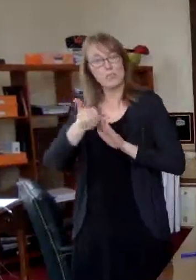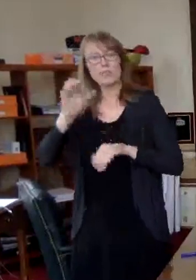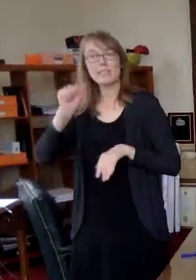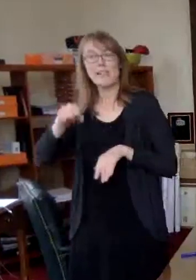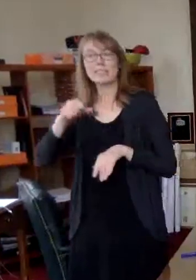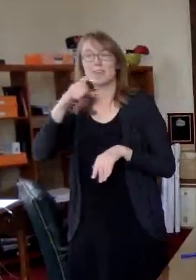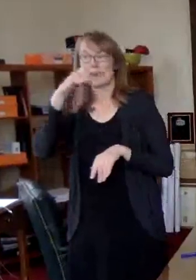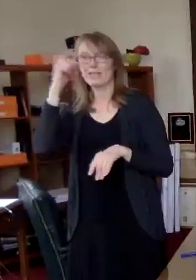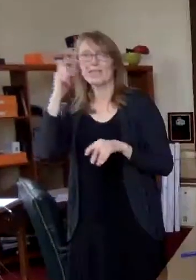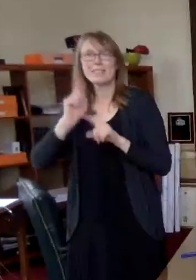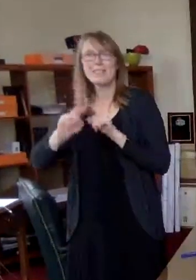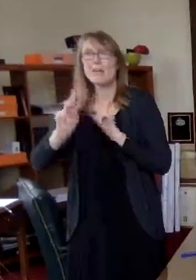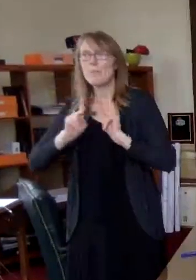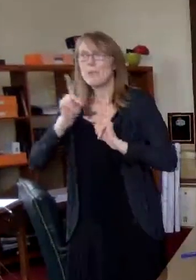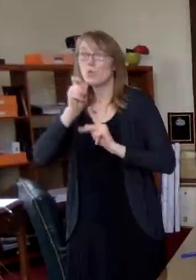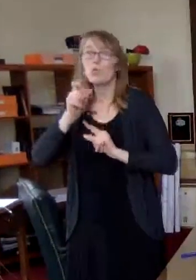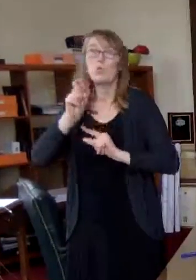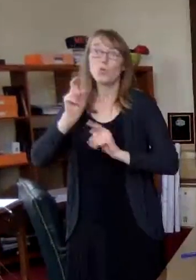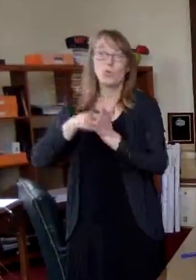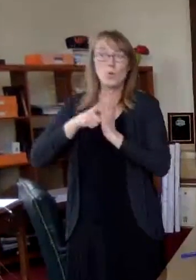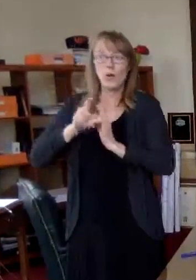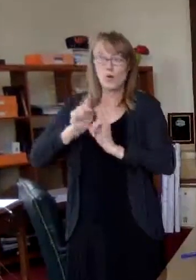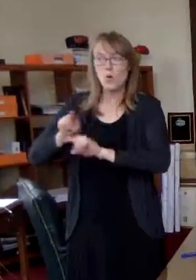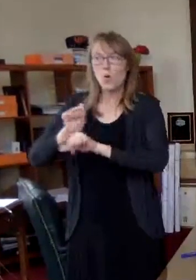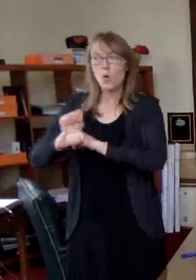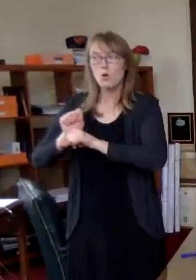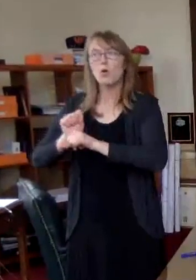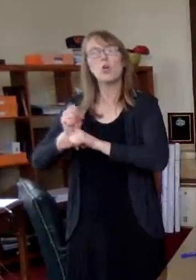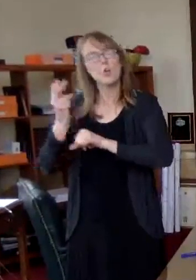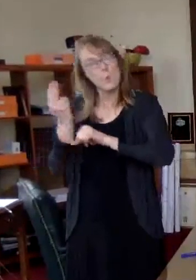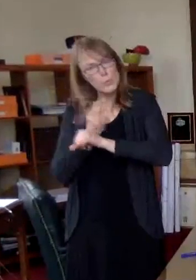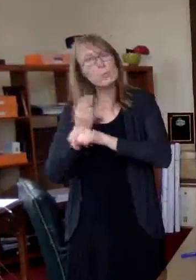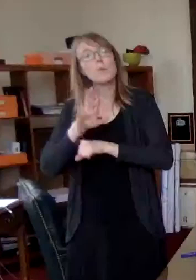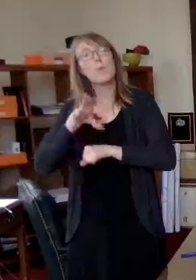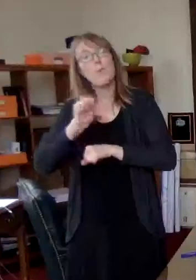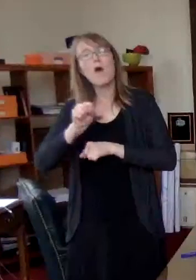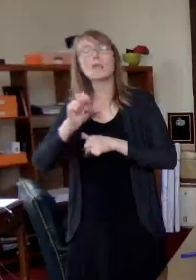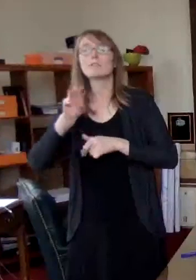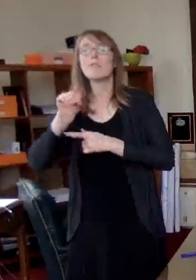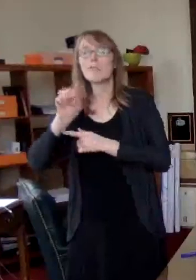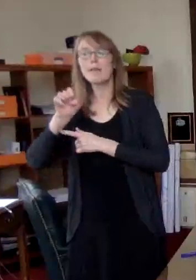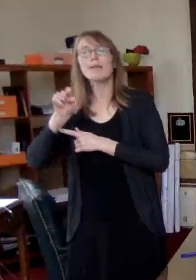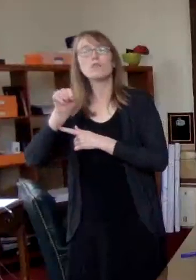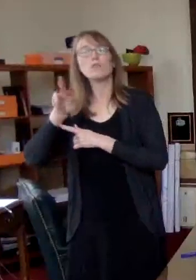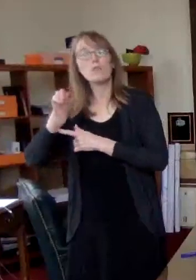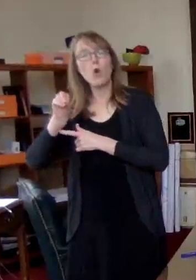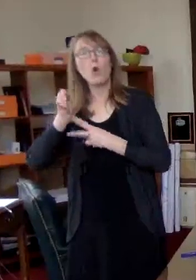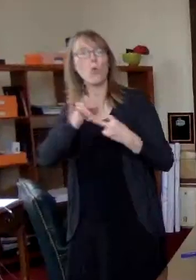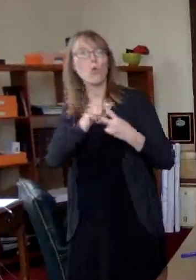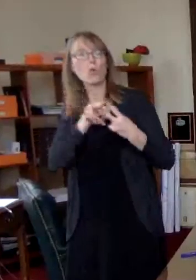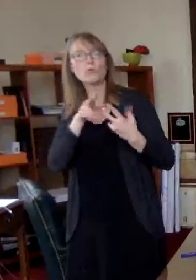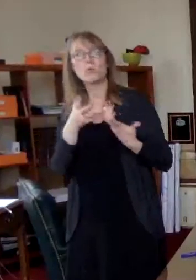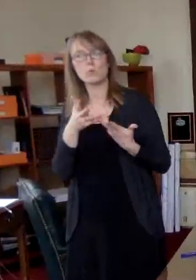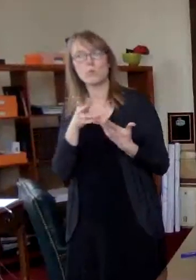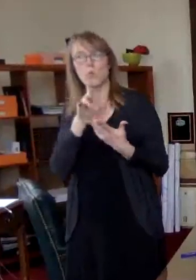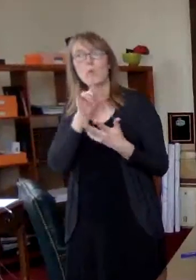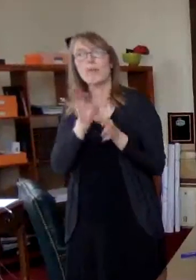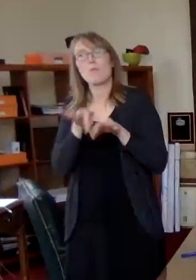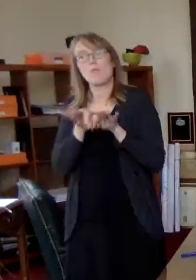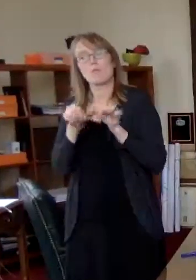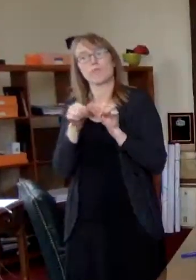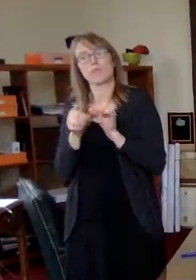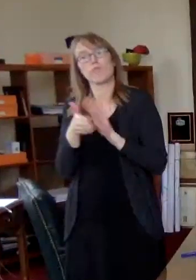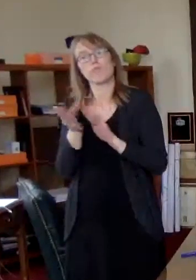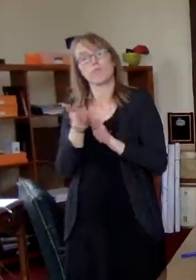fire, refuse, corrections, we know that they take public transportation to work. So it's really important that public transportation